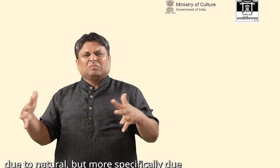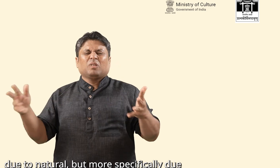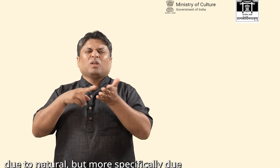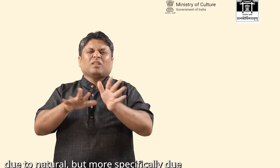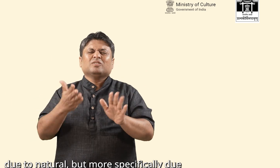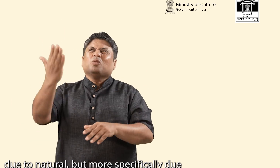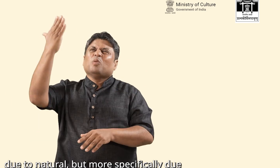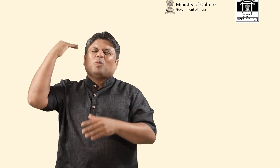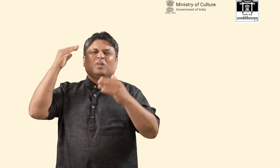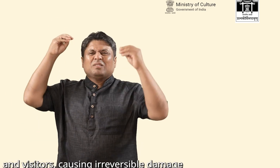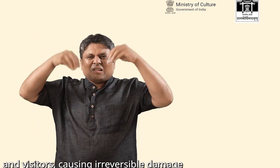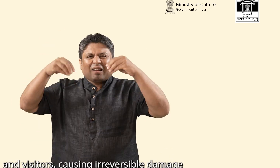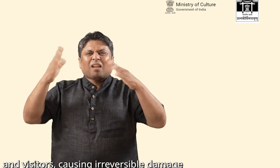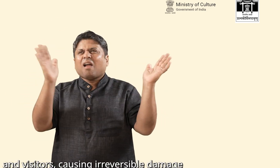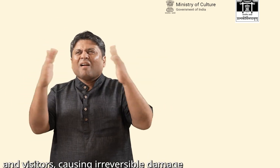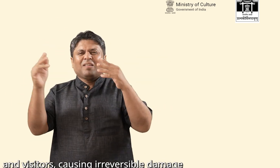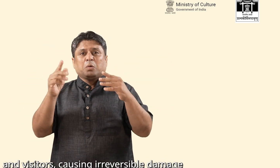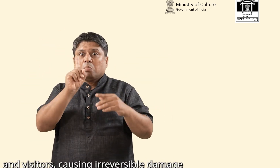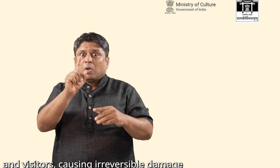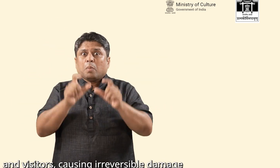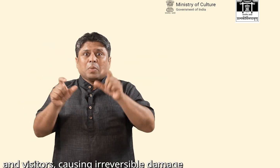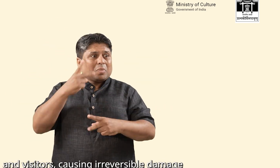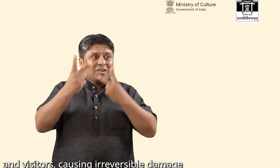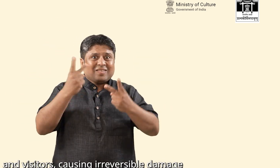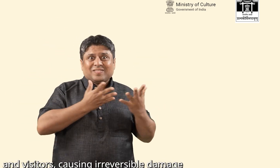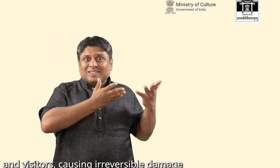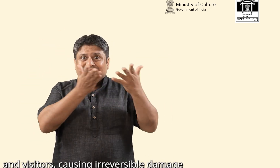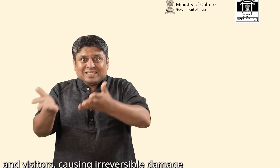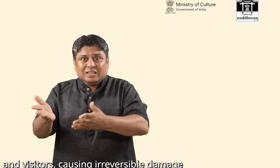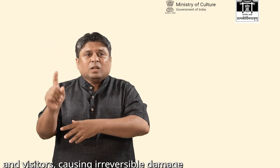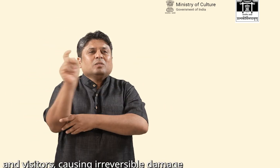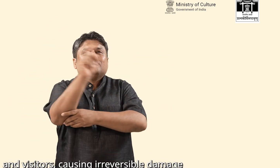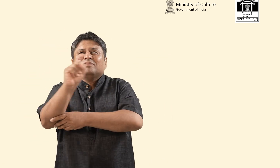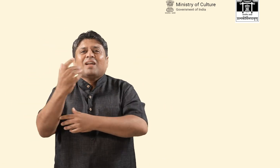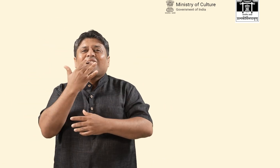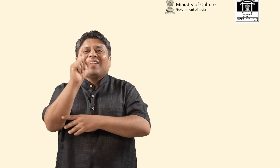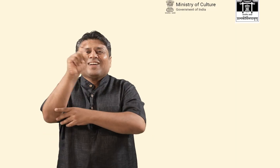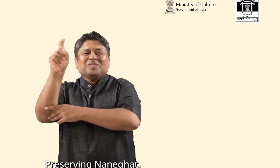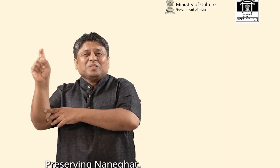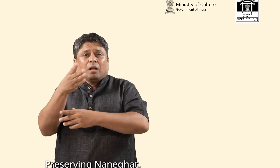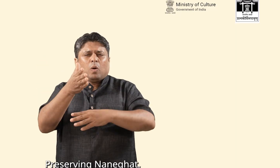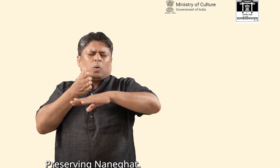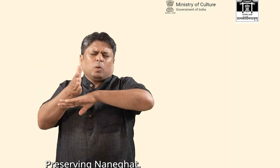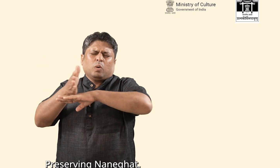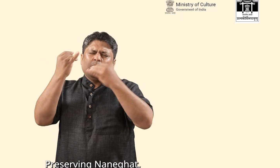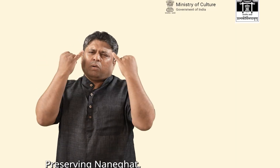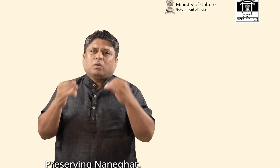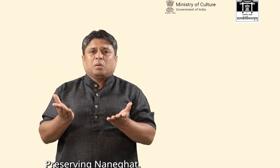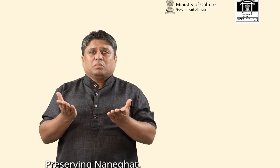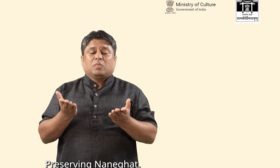made by tourists and visitors causing irreversible damage to this historic site. Preserving Naneghat, therefore, is